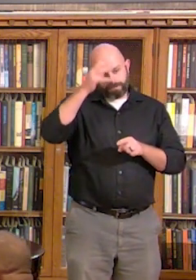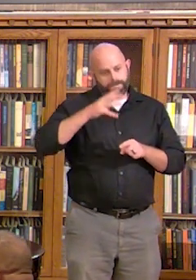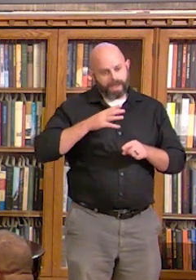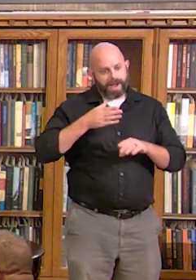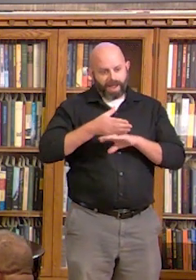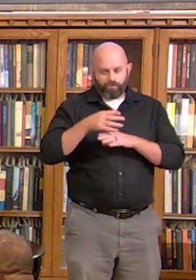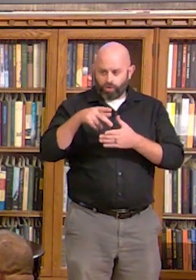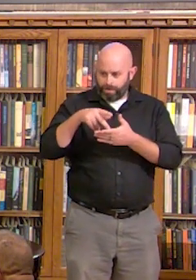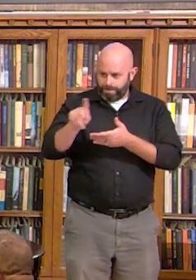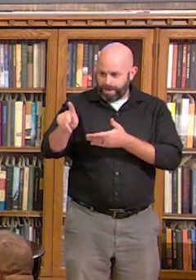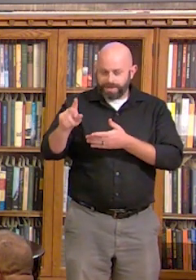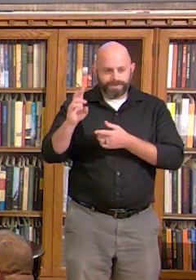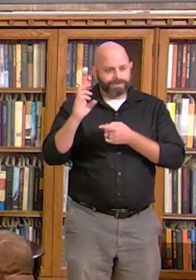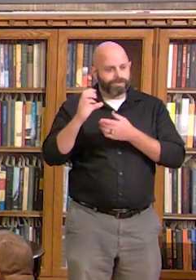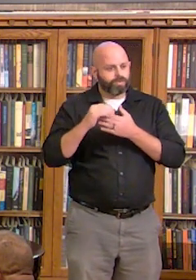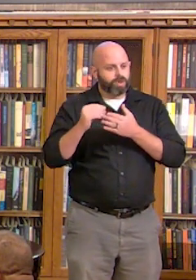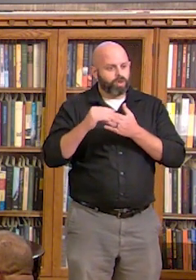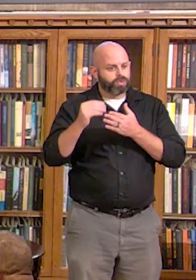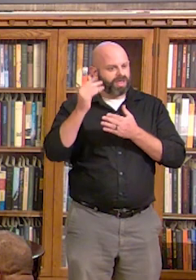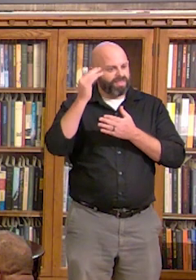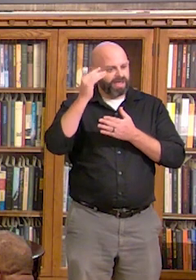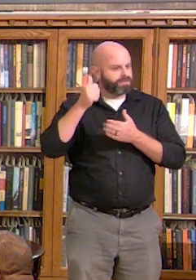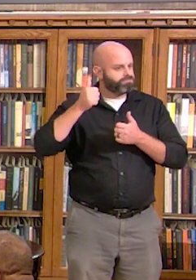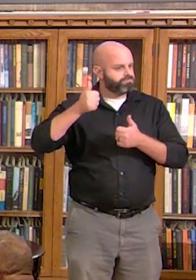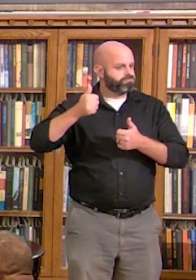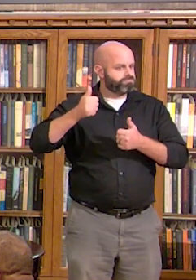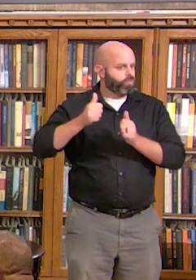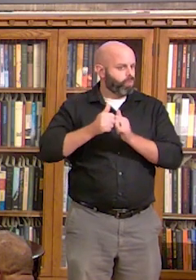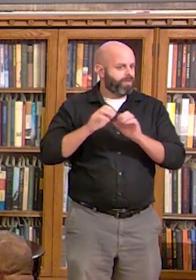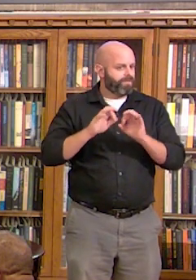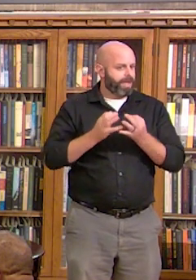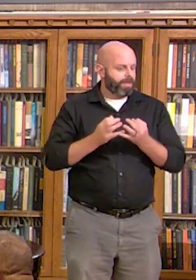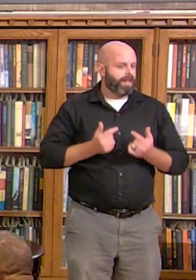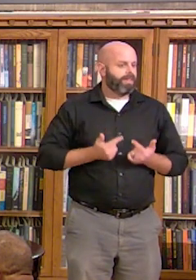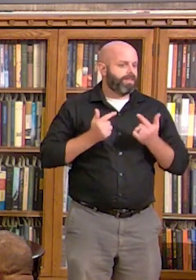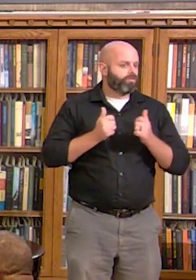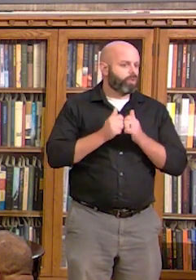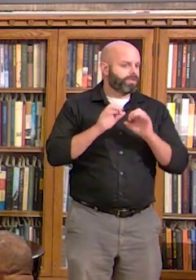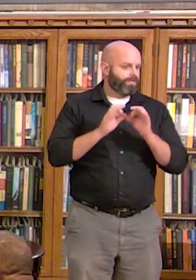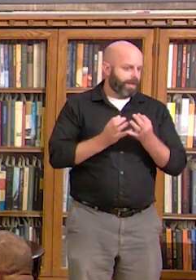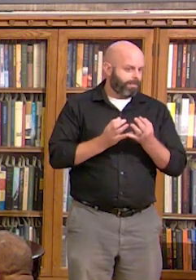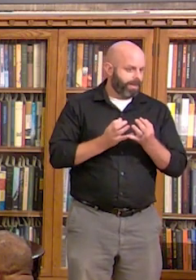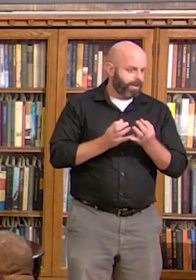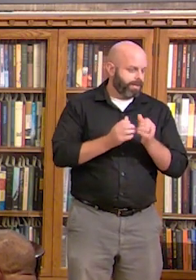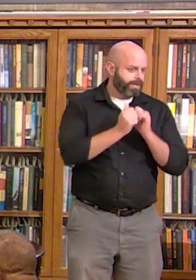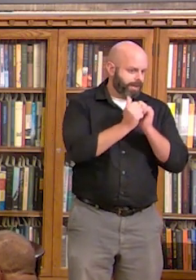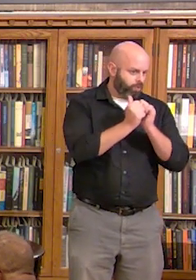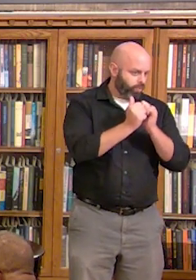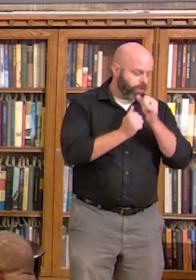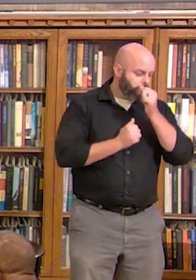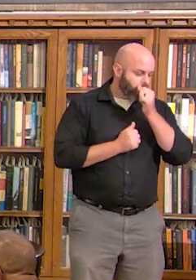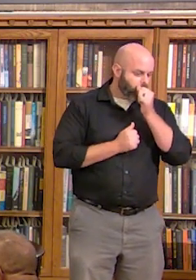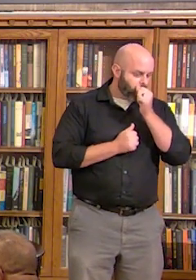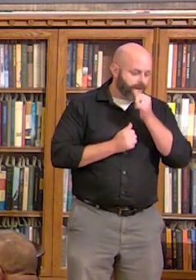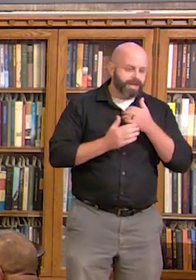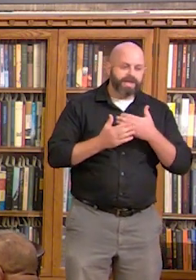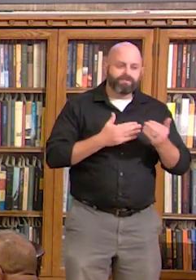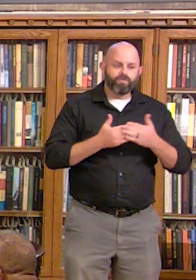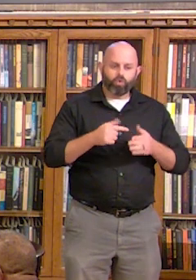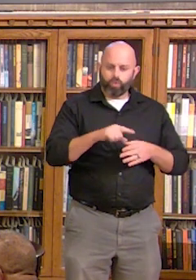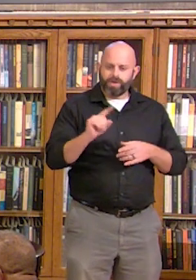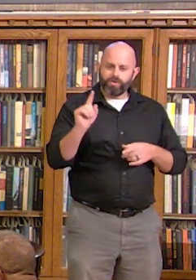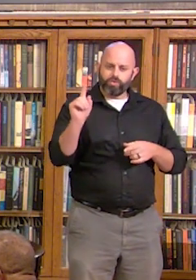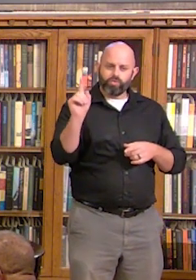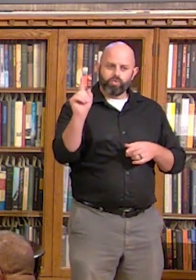him the $600 he thinks everything's cool with his family he's living with his family together even though he goes